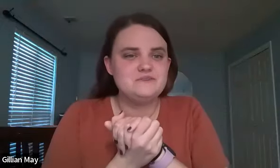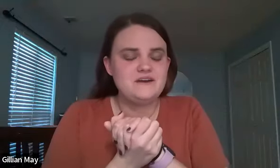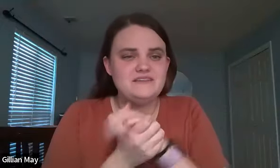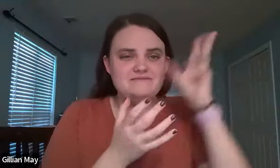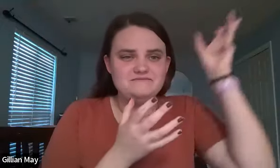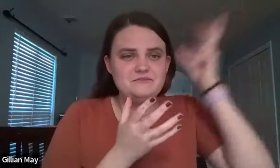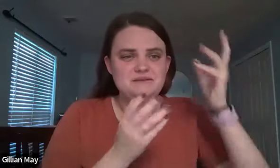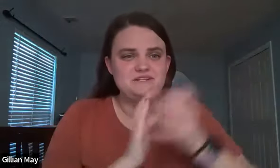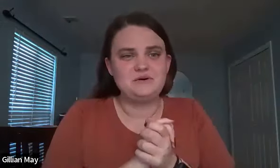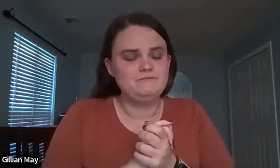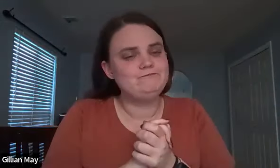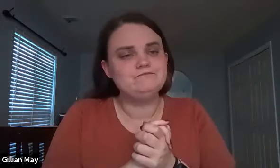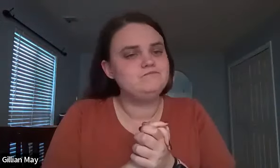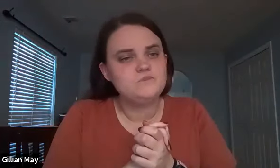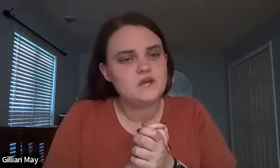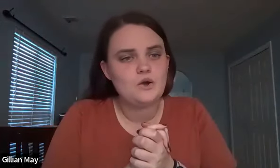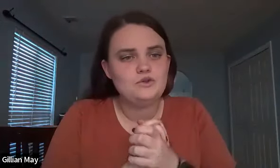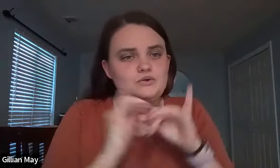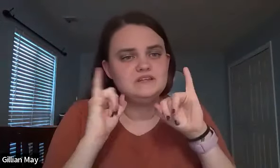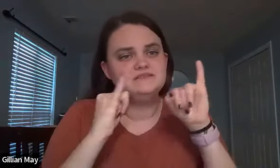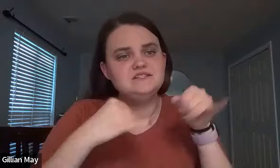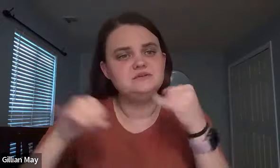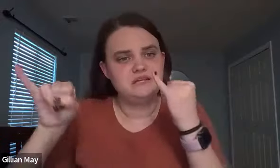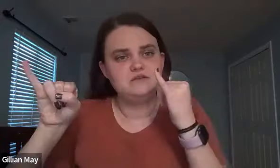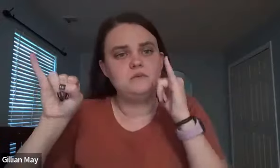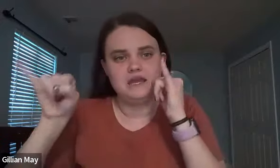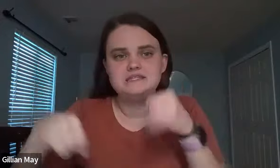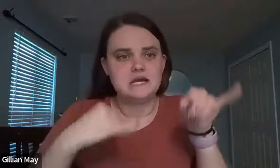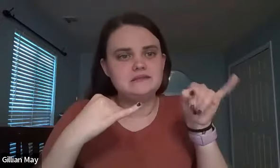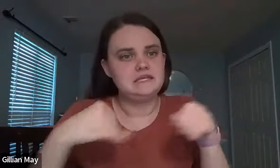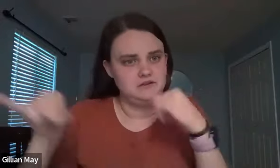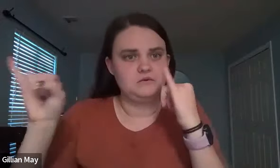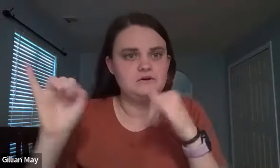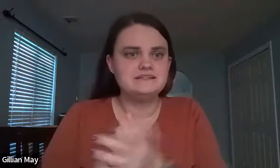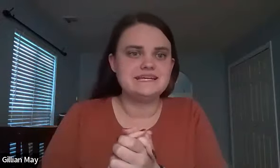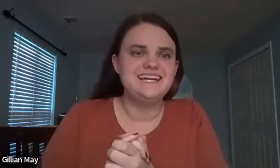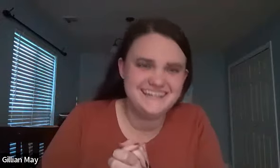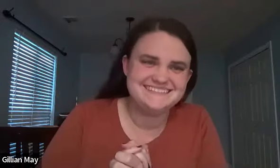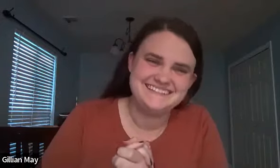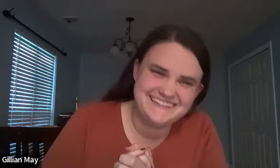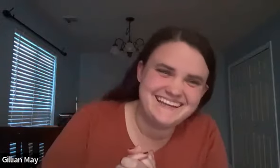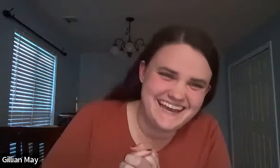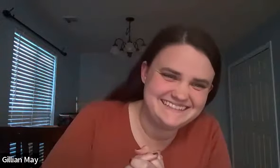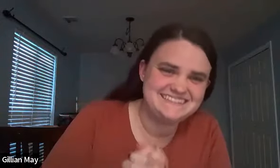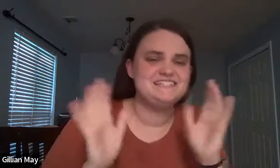them to find, then for me to be told, no, you can do it either way. It's not the end of the world. And I was like, okay.